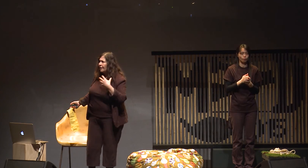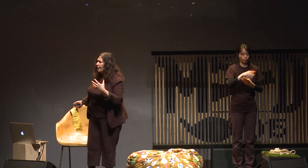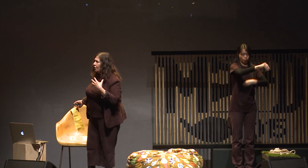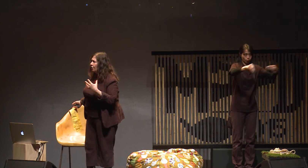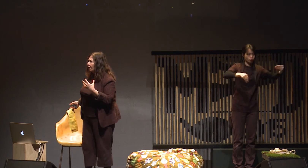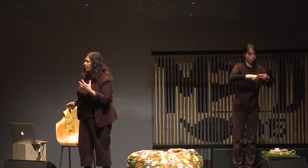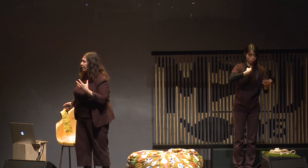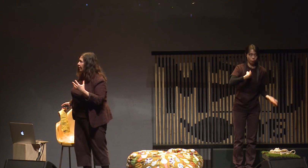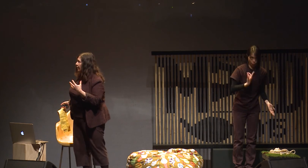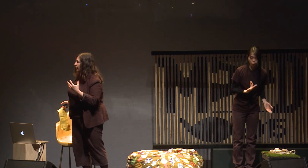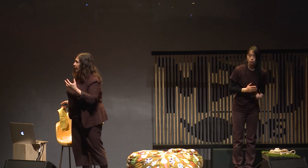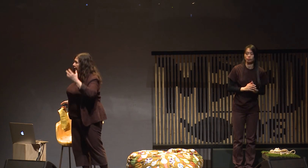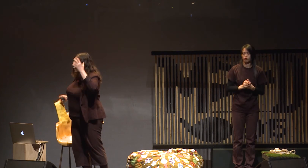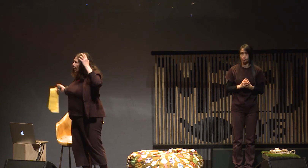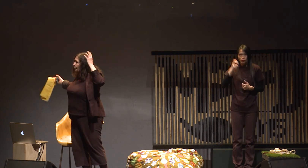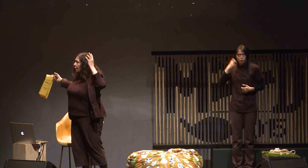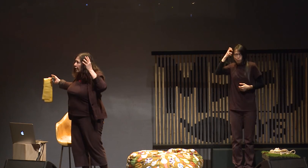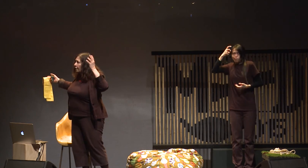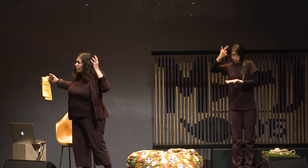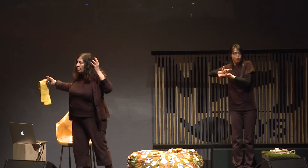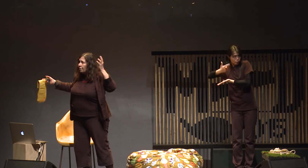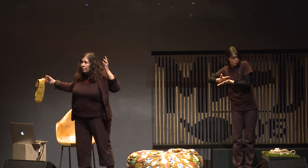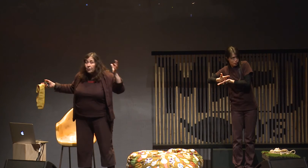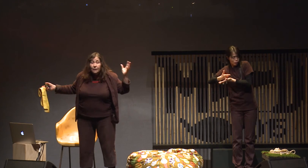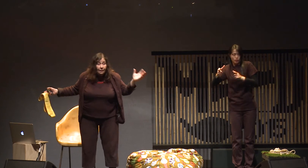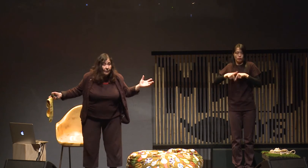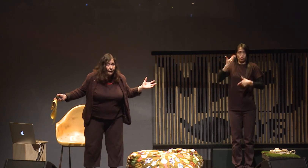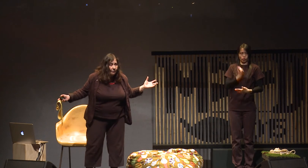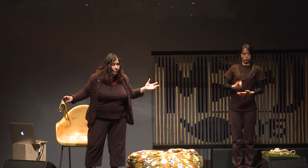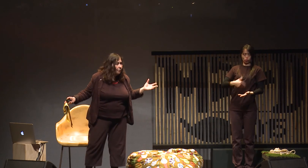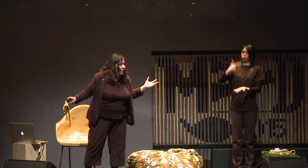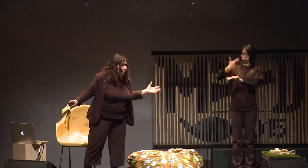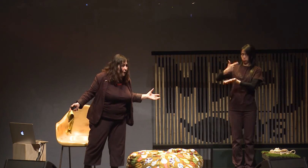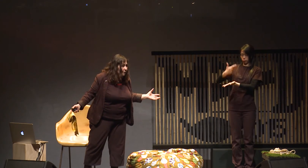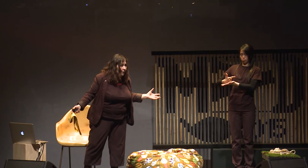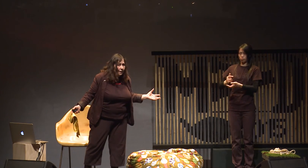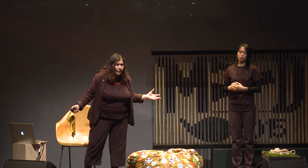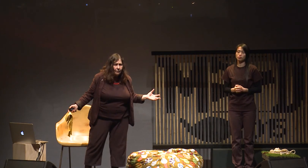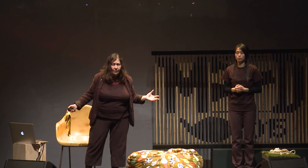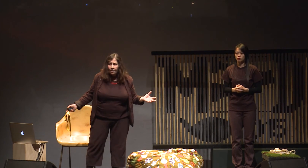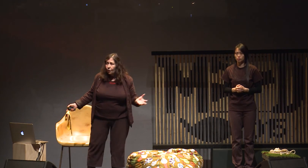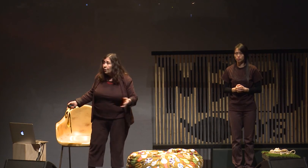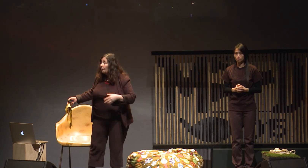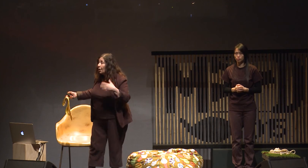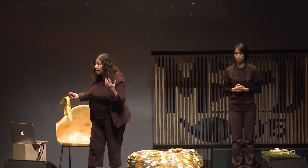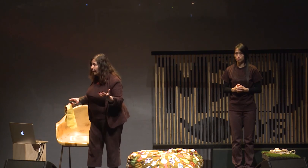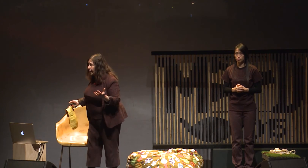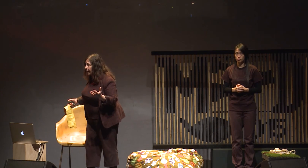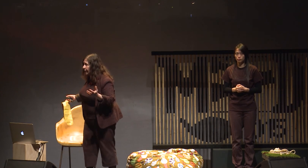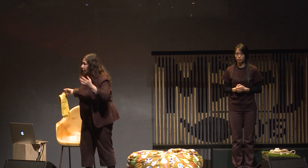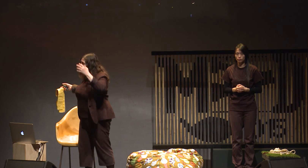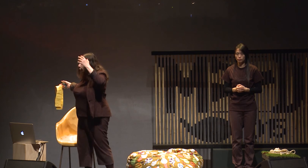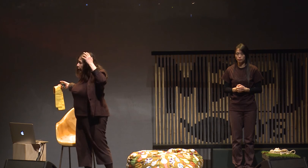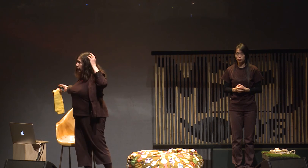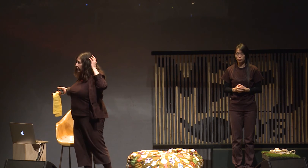hearts think too. And we bring all what we see, all the difficulties, all the